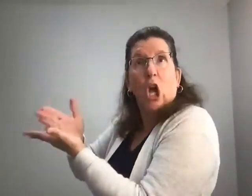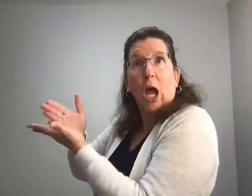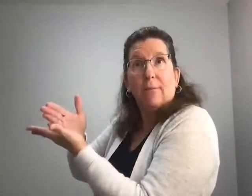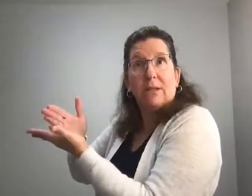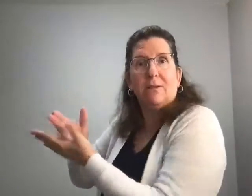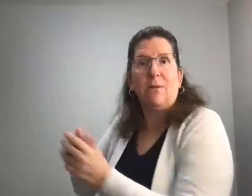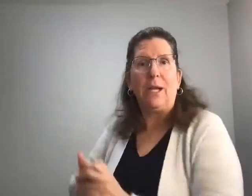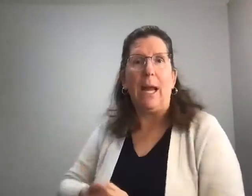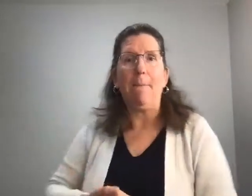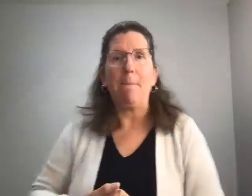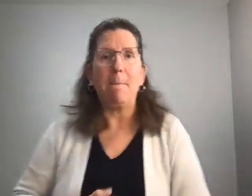stopped, okay?